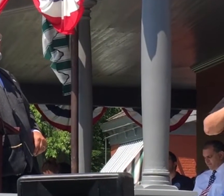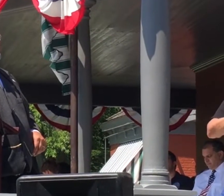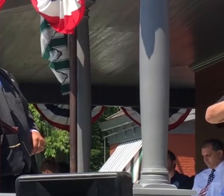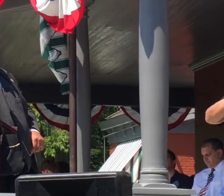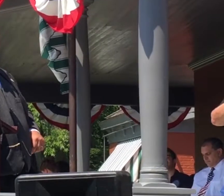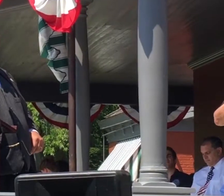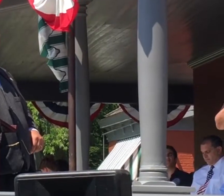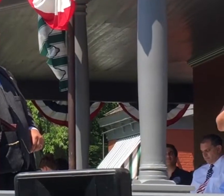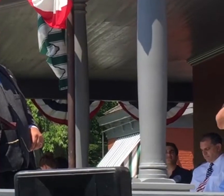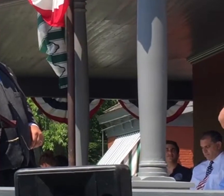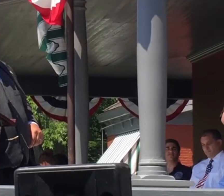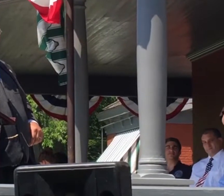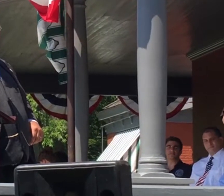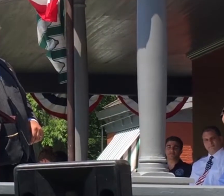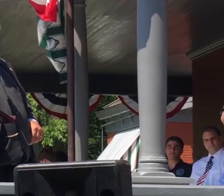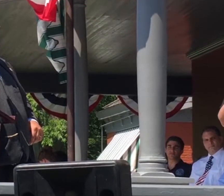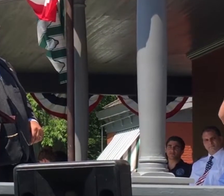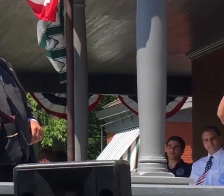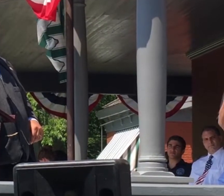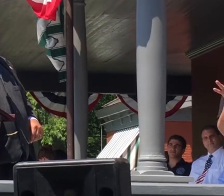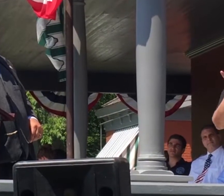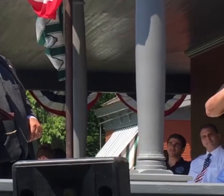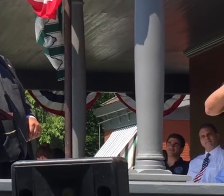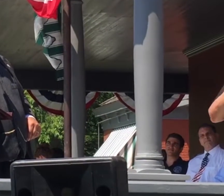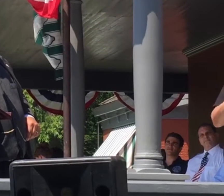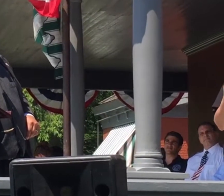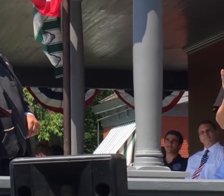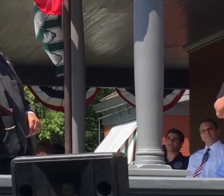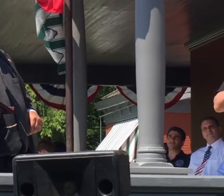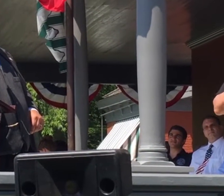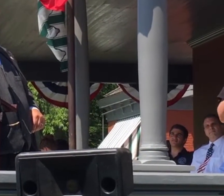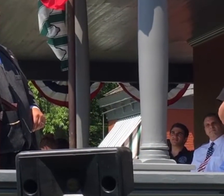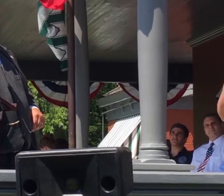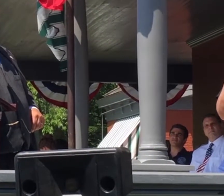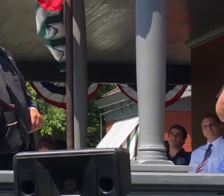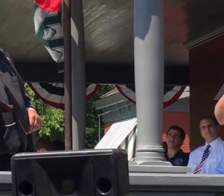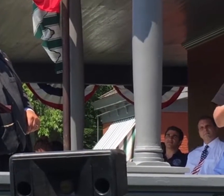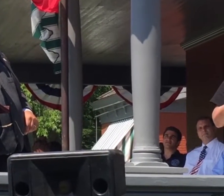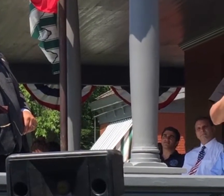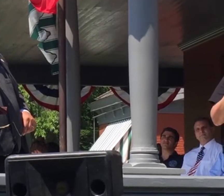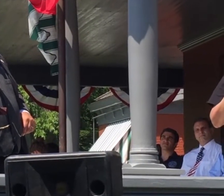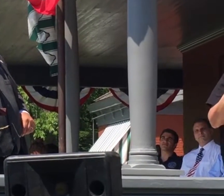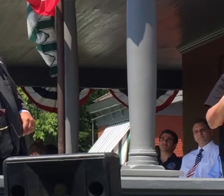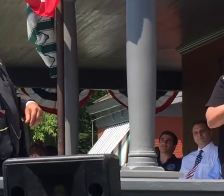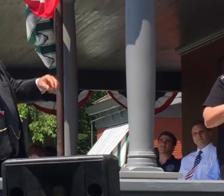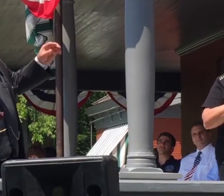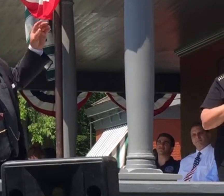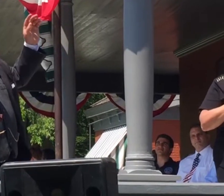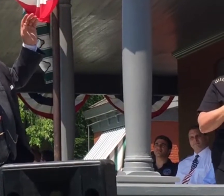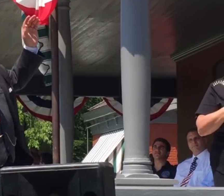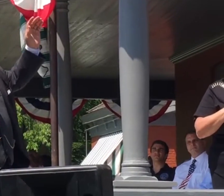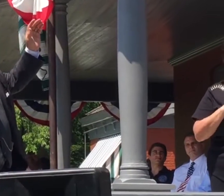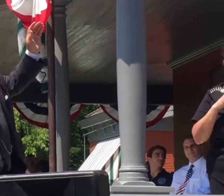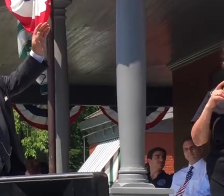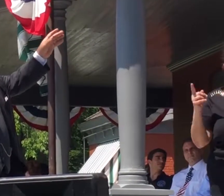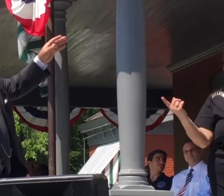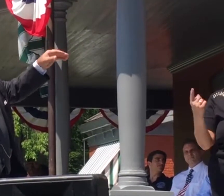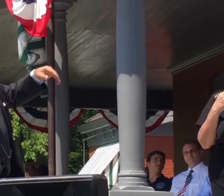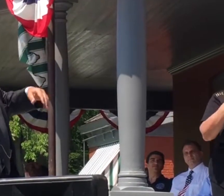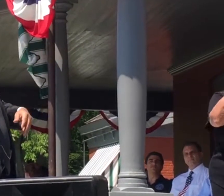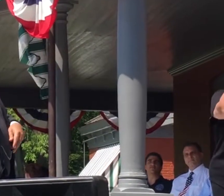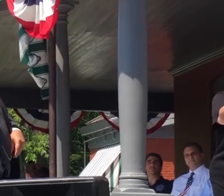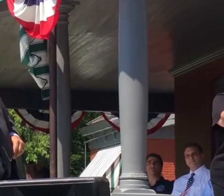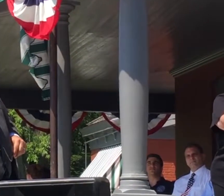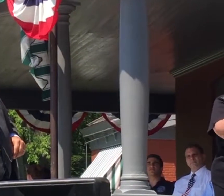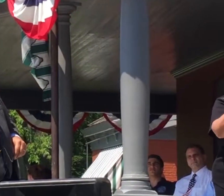January 6th, 1919, the date of my demise, Epiphany Day on the Christian calendar. And it was he who cabled